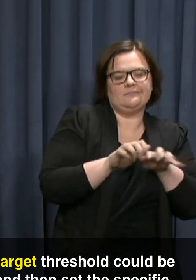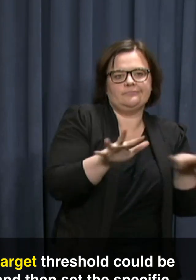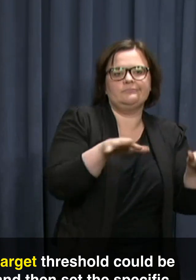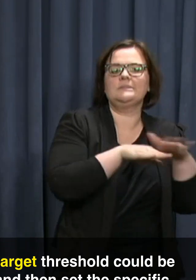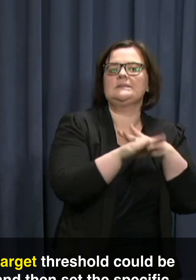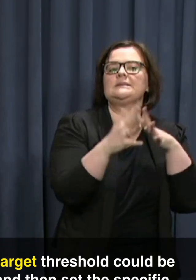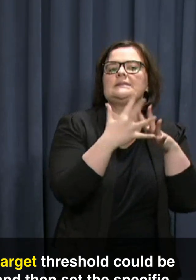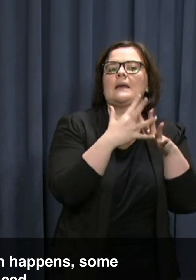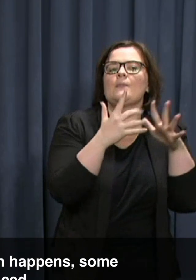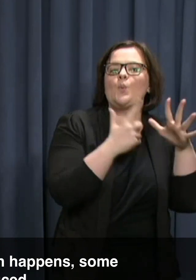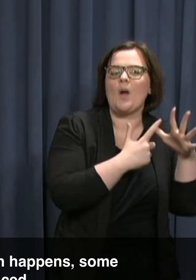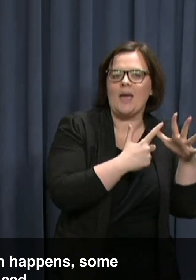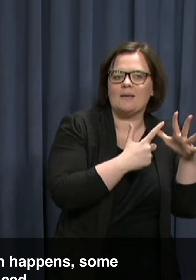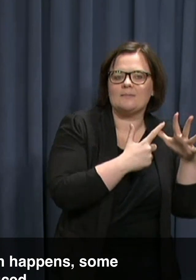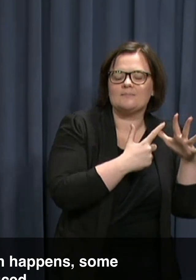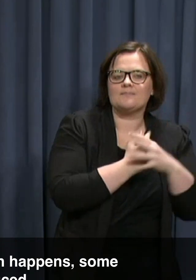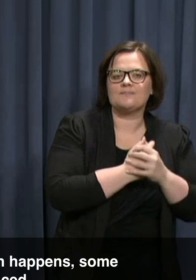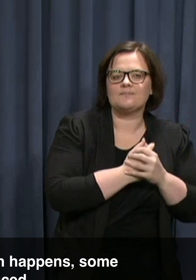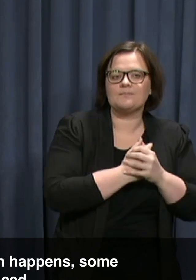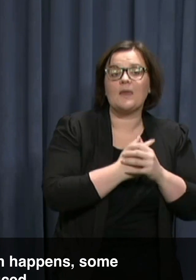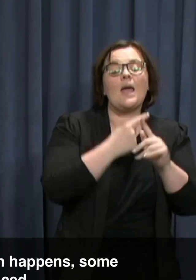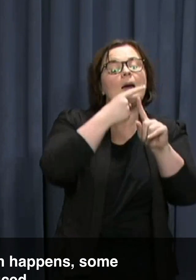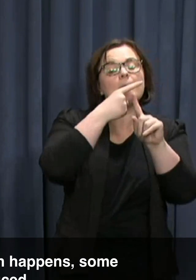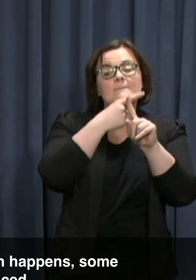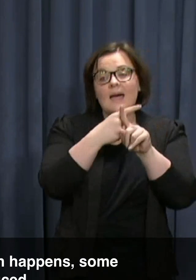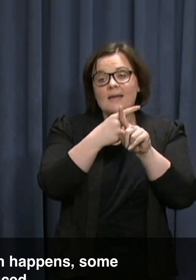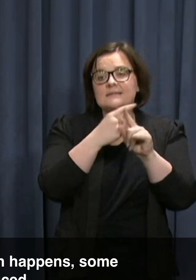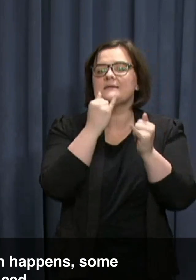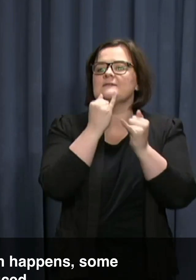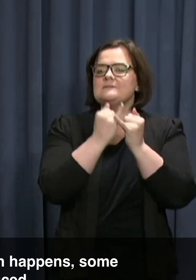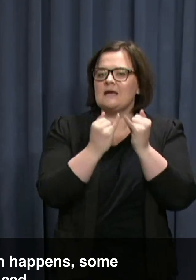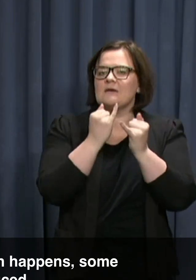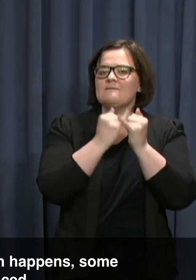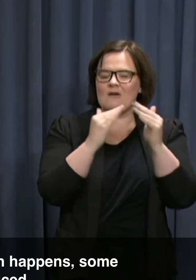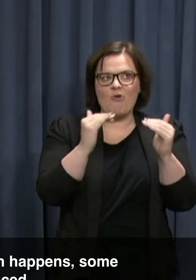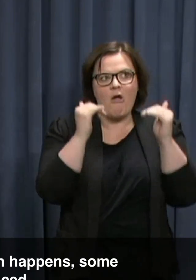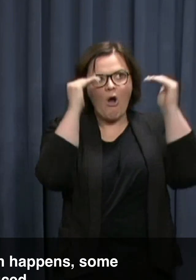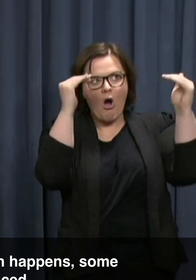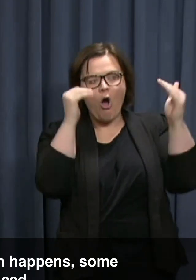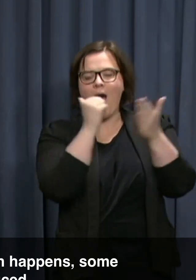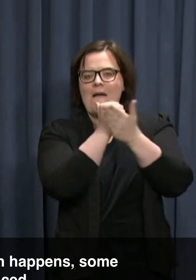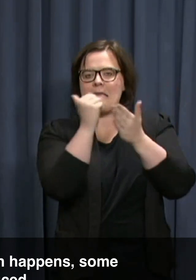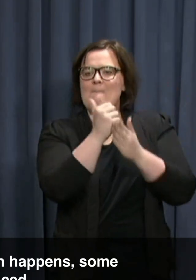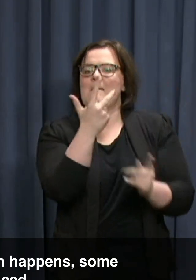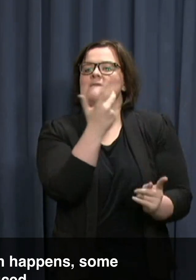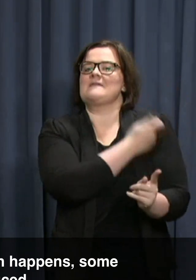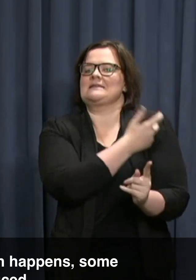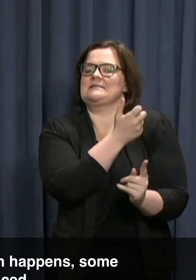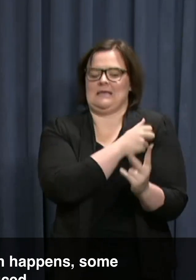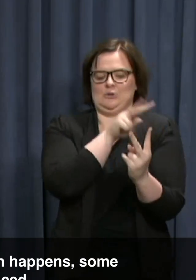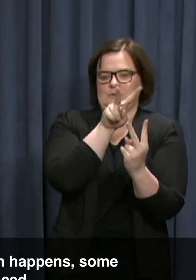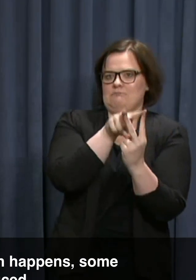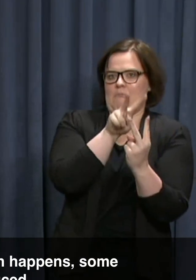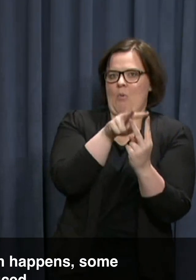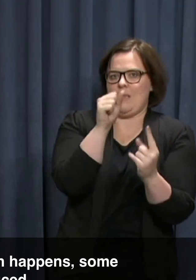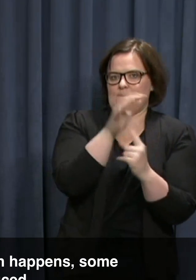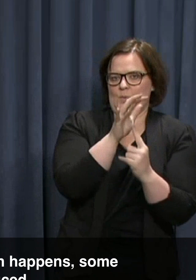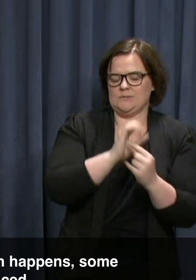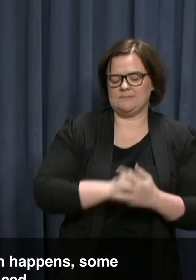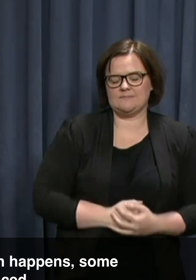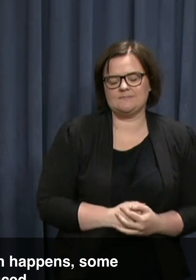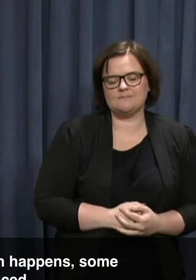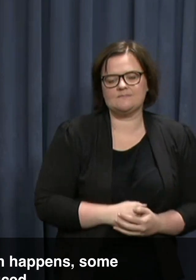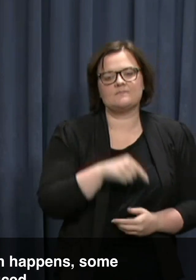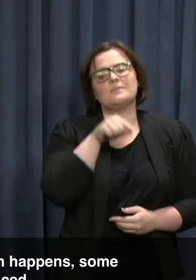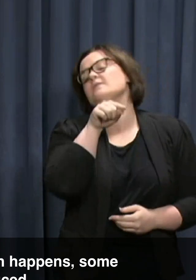in. In late January or early February, when the transition happens, some baseline COVID restrictions are set